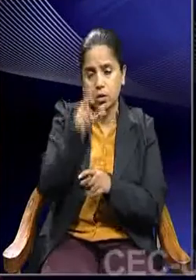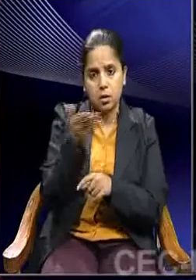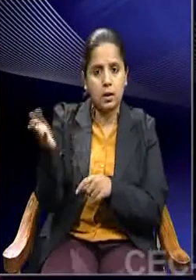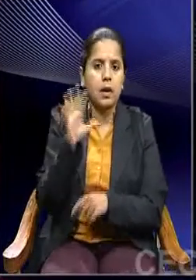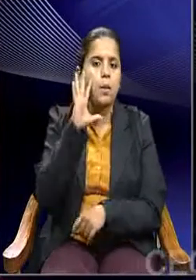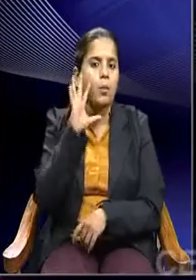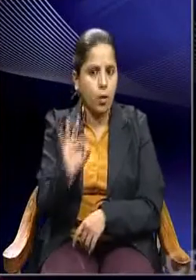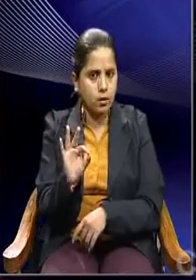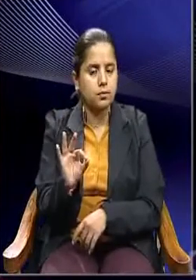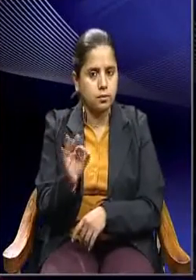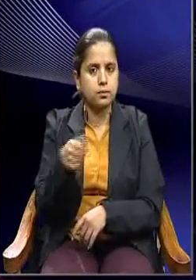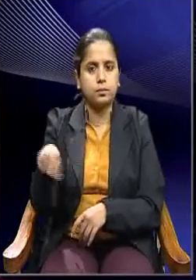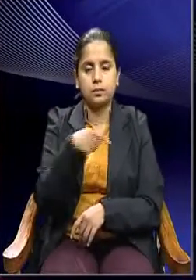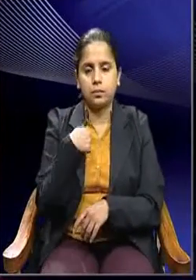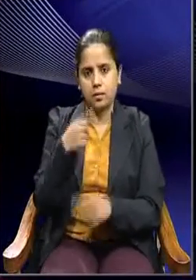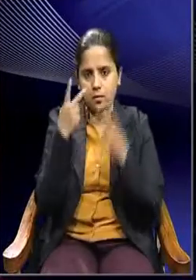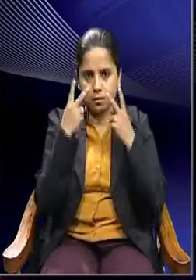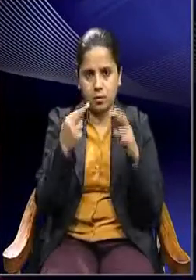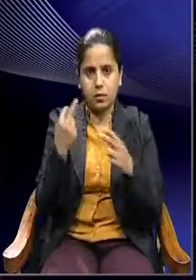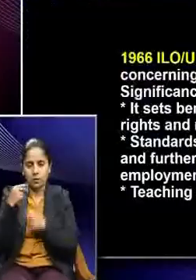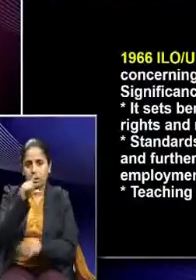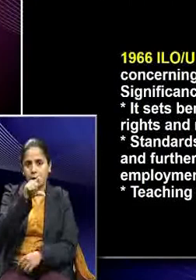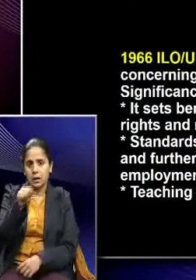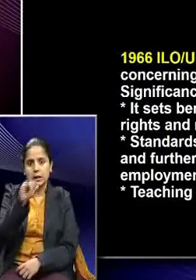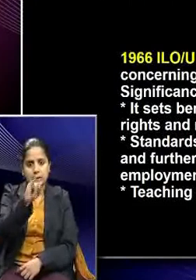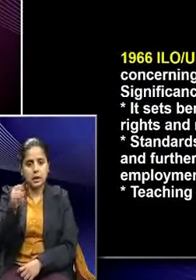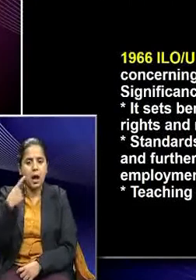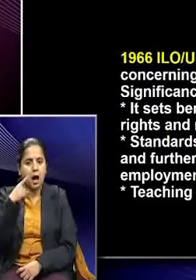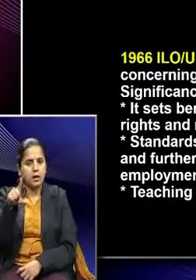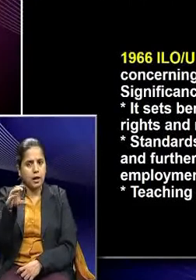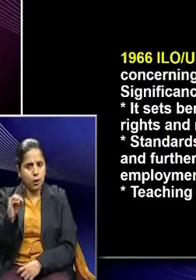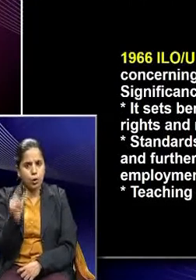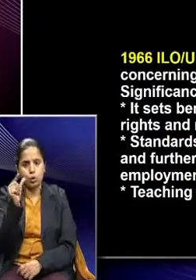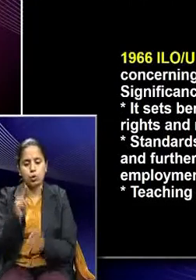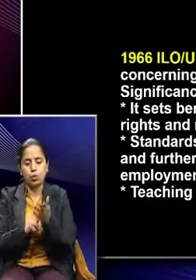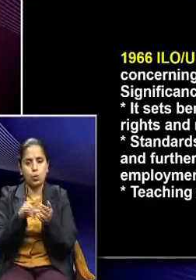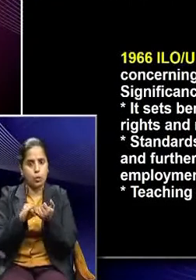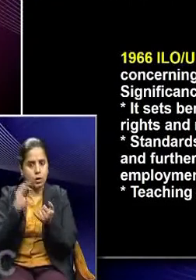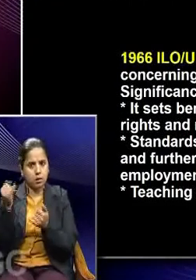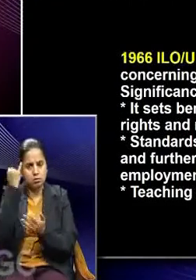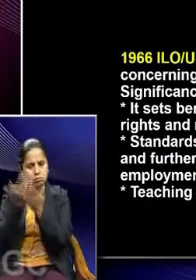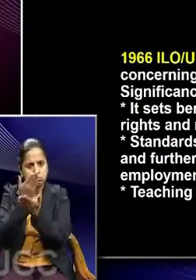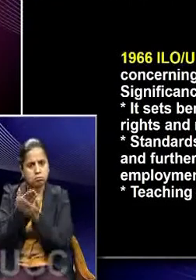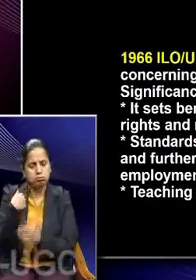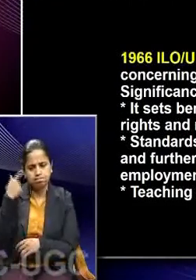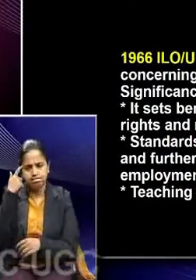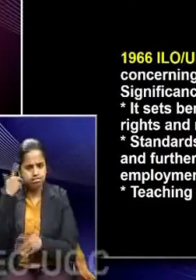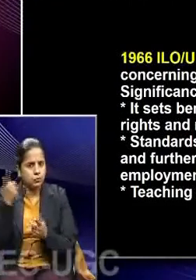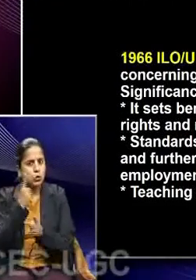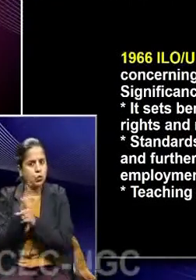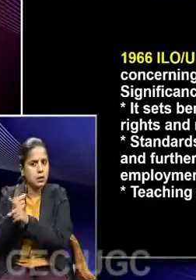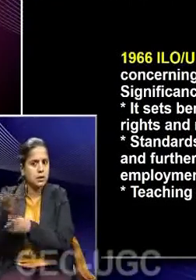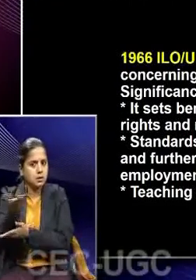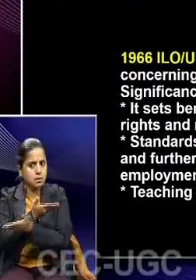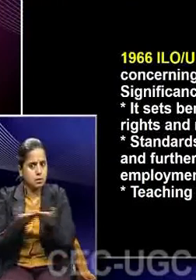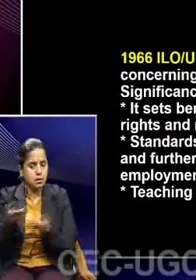important. When we look at 1966 ILO UNESCO recommendation concerning the status of teachers, it